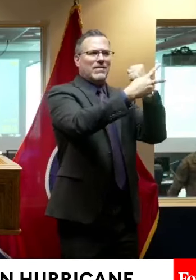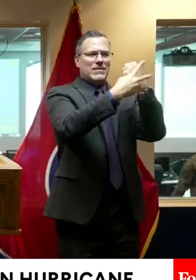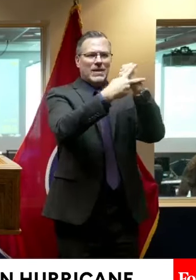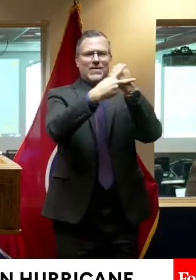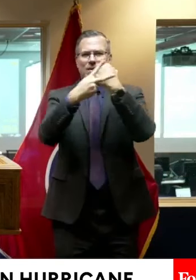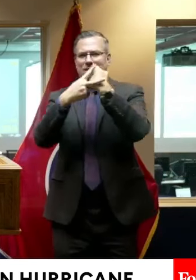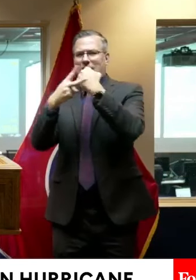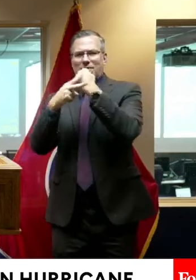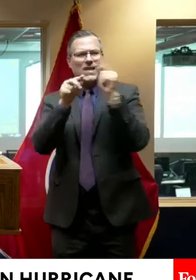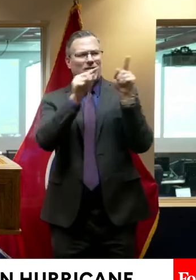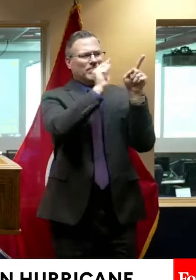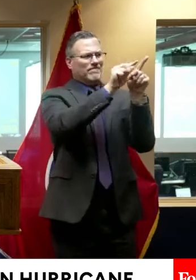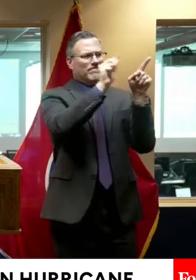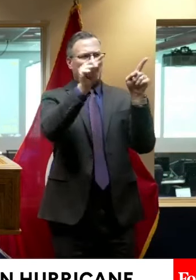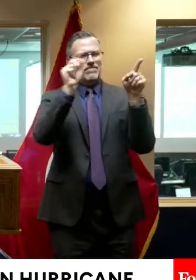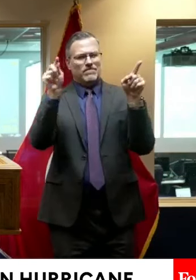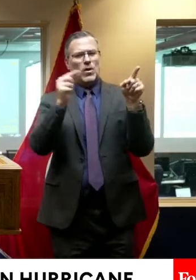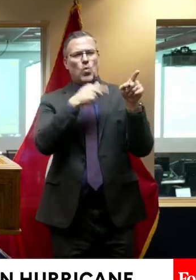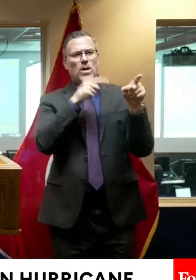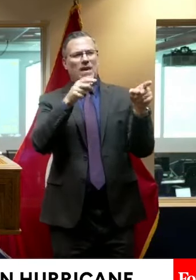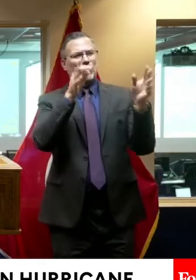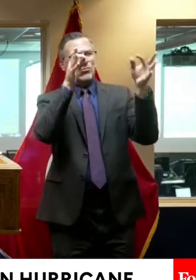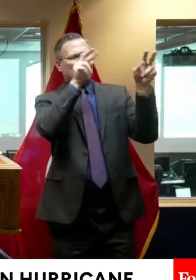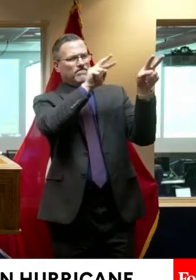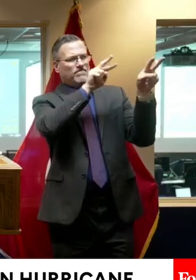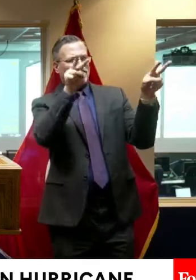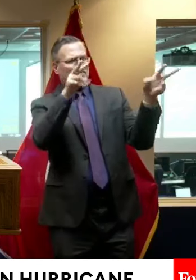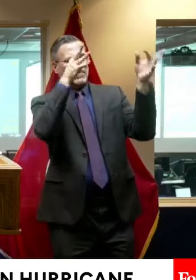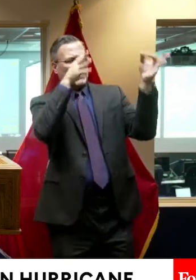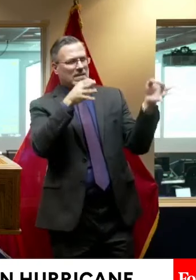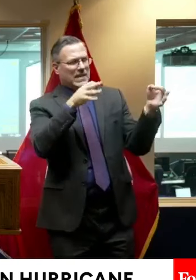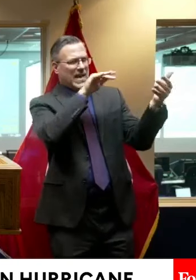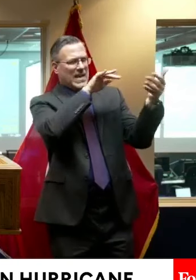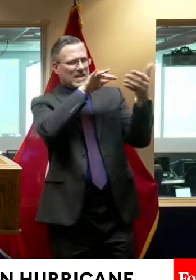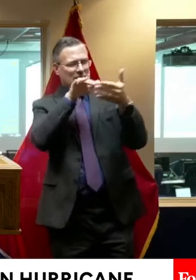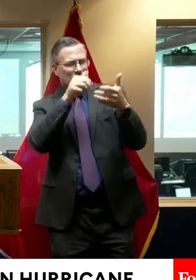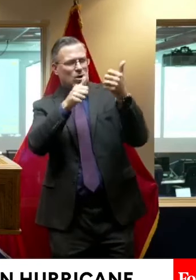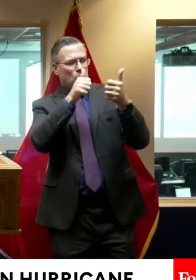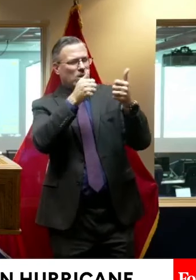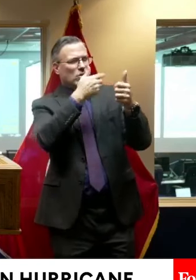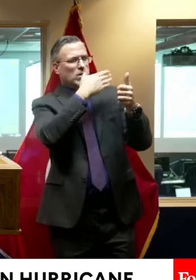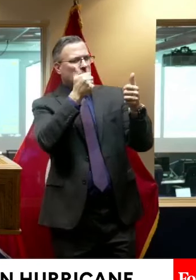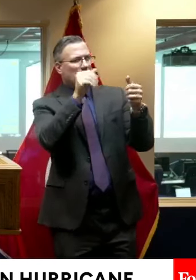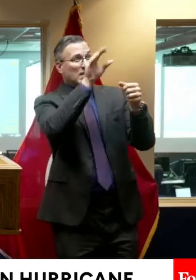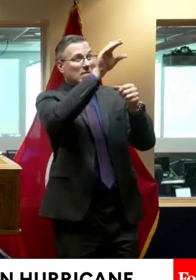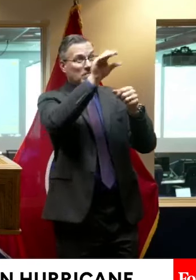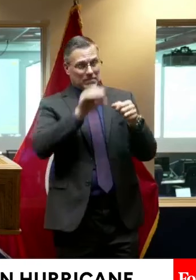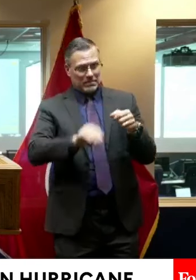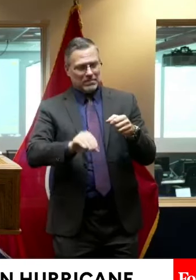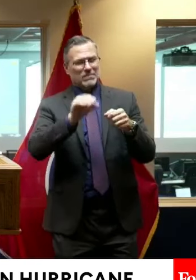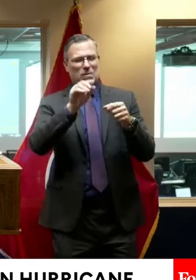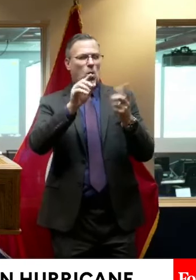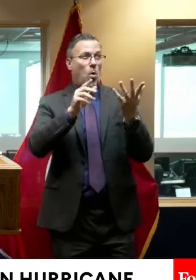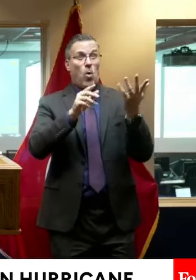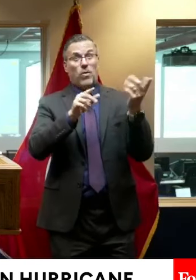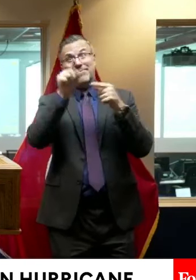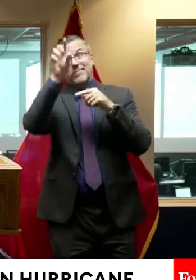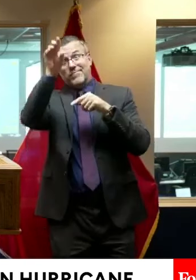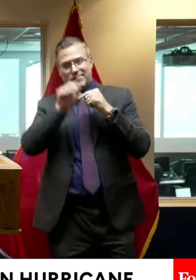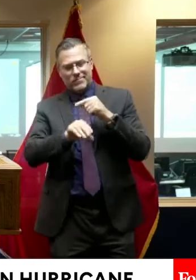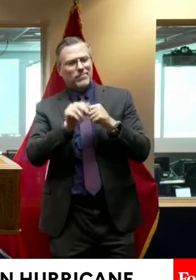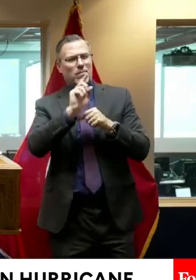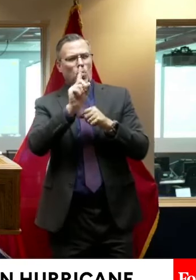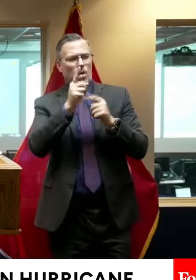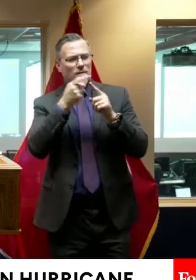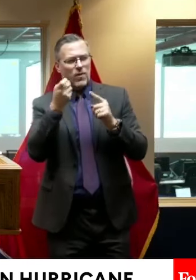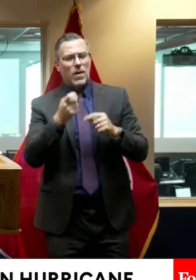to decide where they're going to be spent, and we'll determine if some of the programs that might have been funded